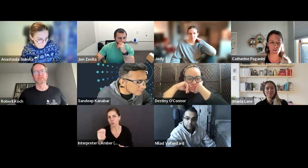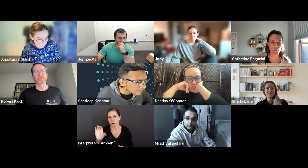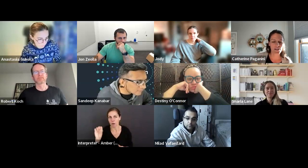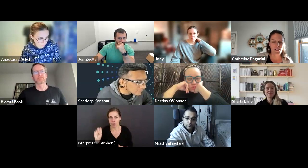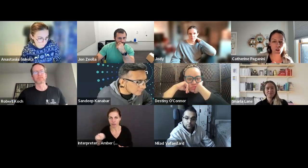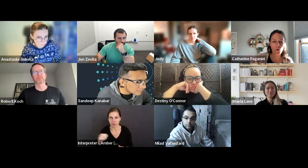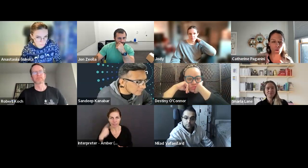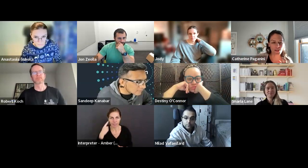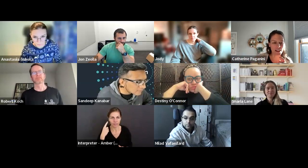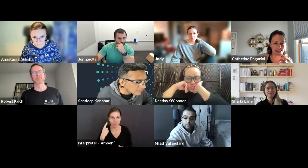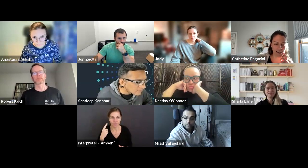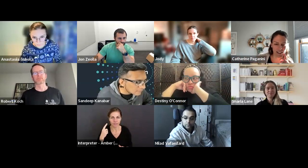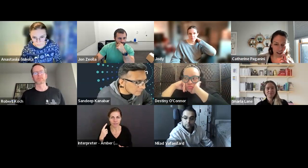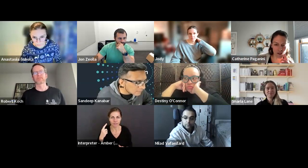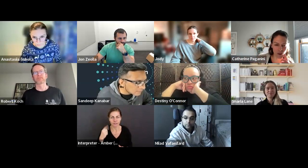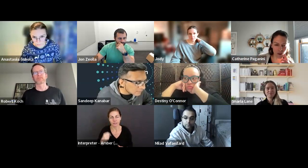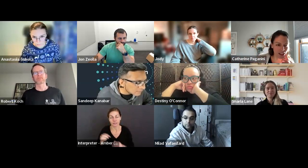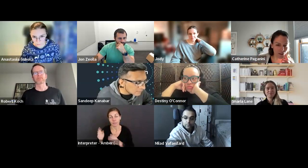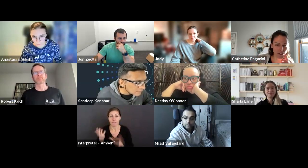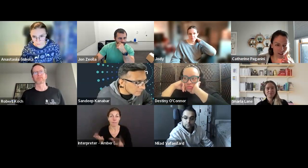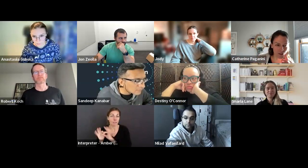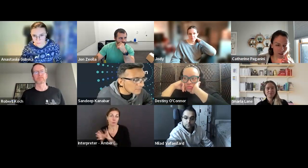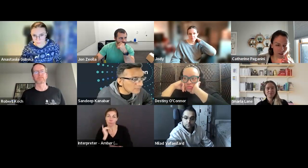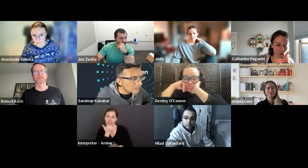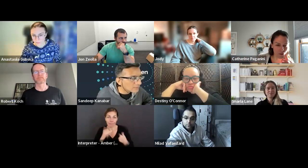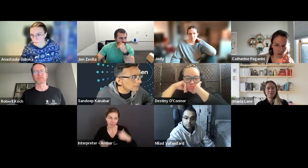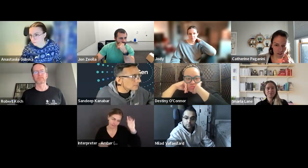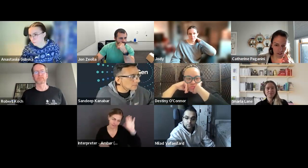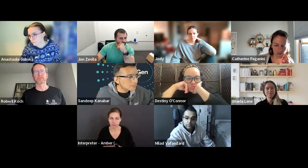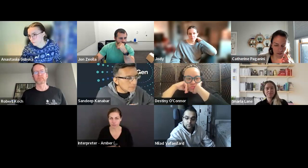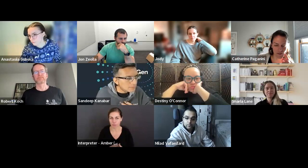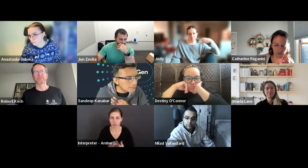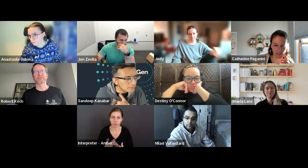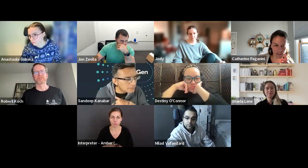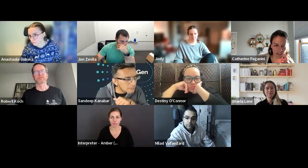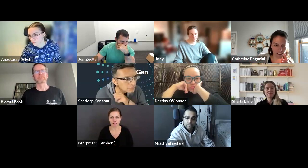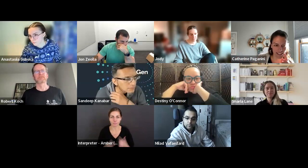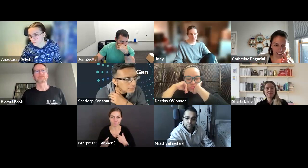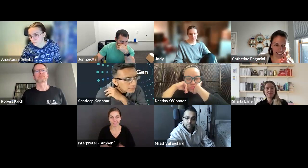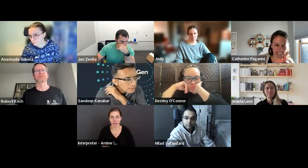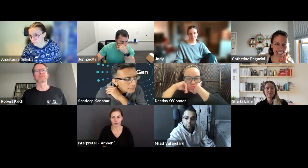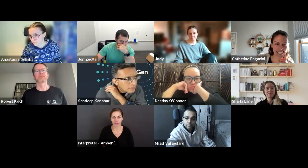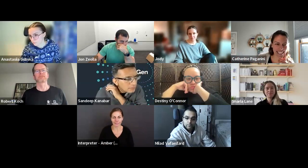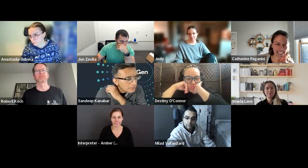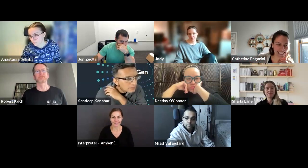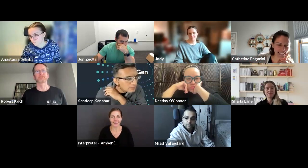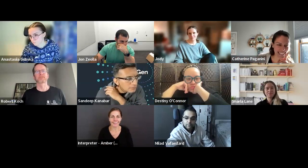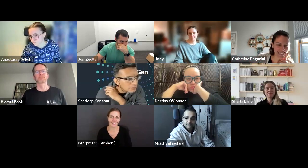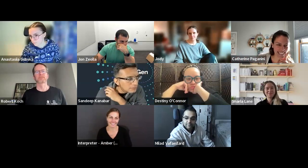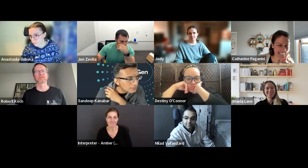point KubeCon was said, and I just wanted to clarify so there is no confusion. The interpreter probably messed that up. I'll own